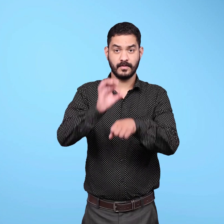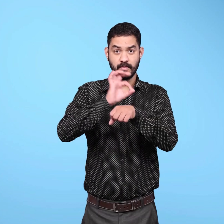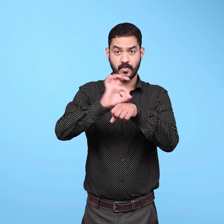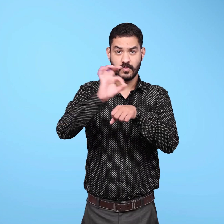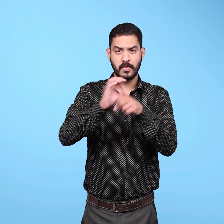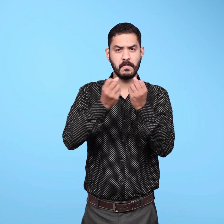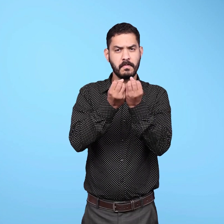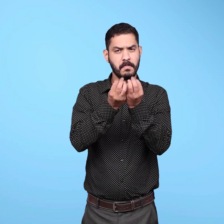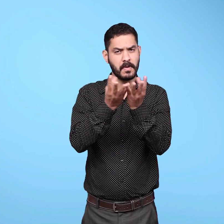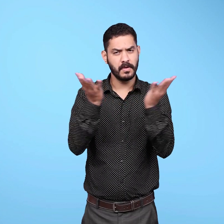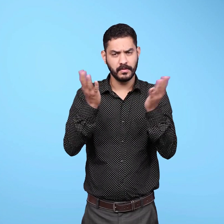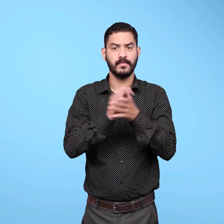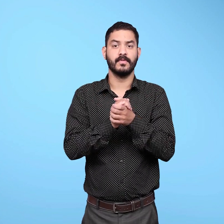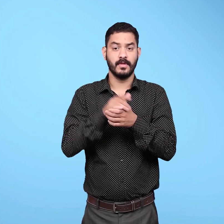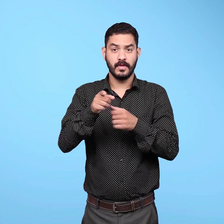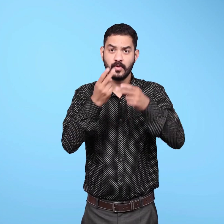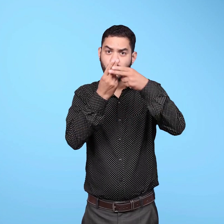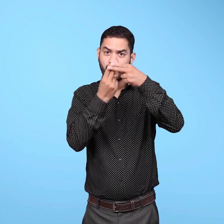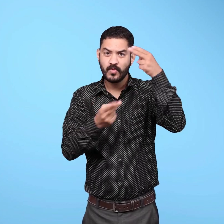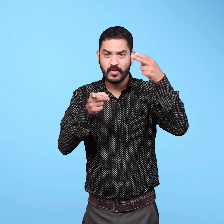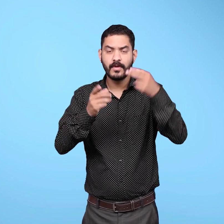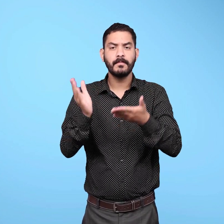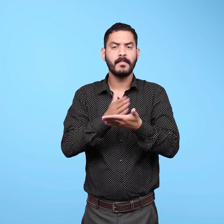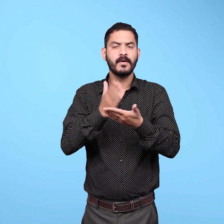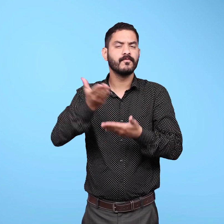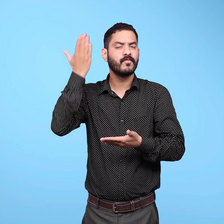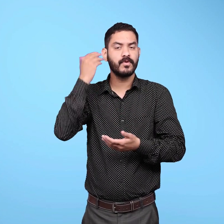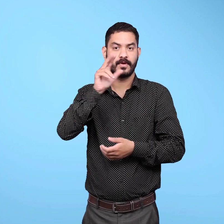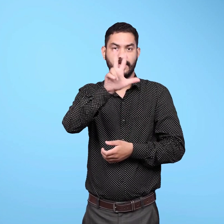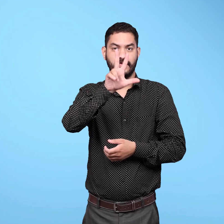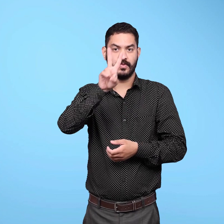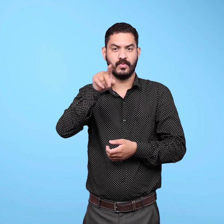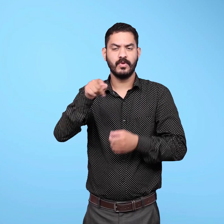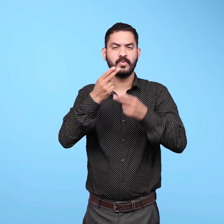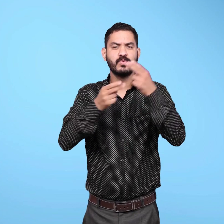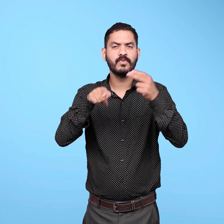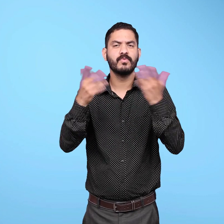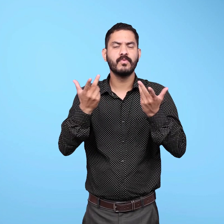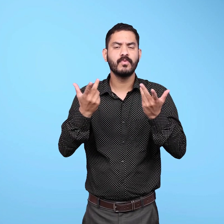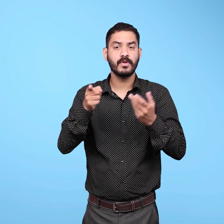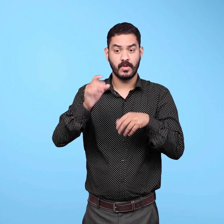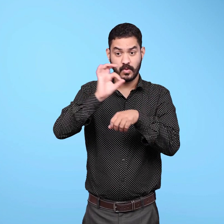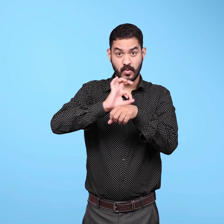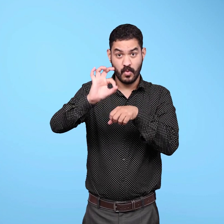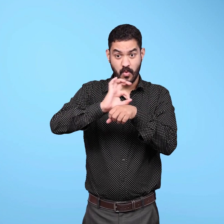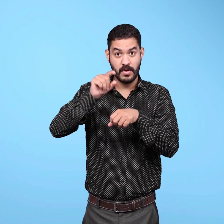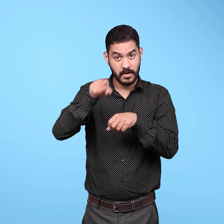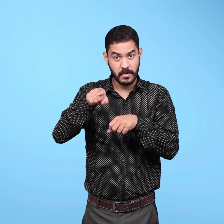Coins. You may have noticed how wealth is measured in terms of coins in the